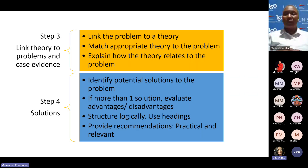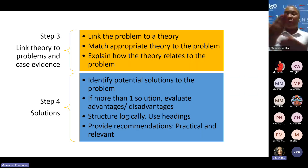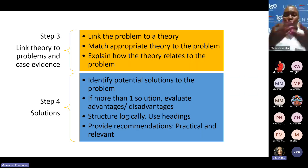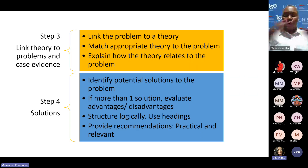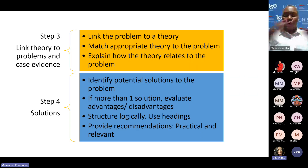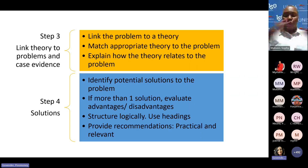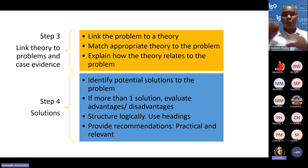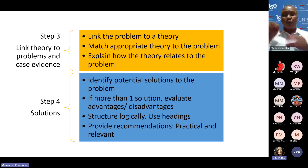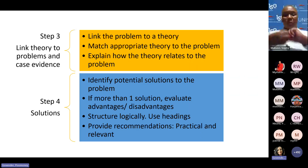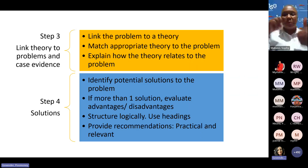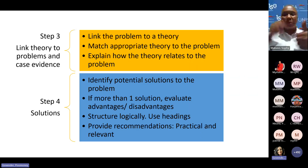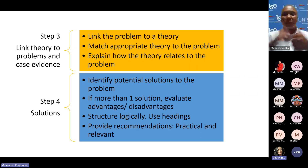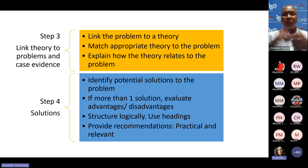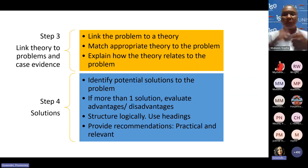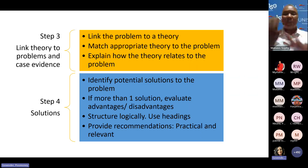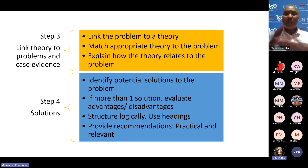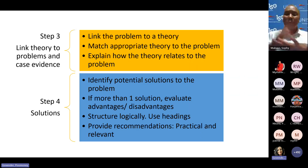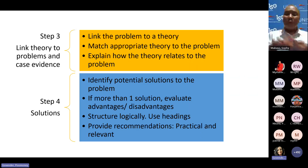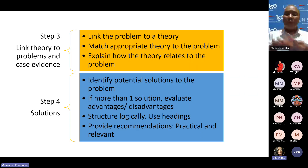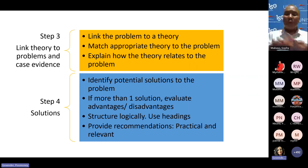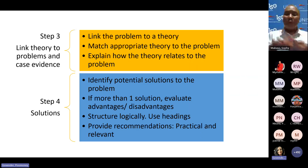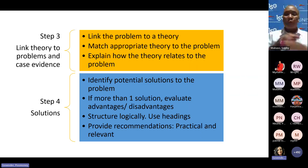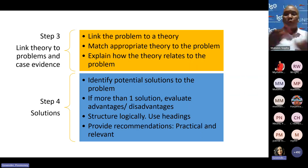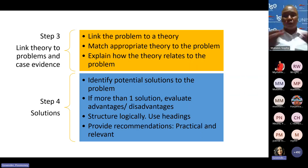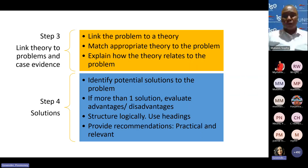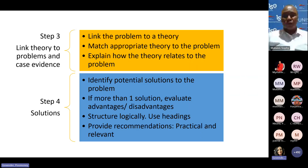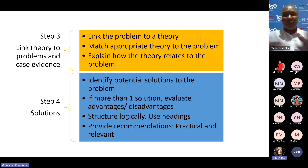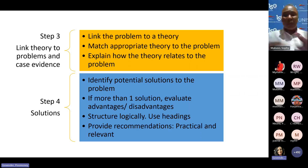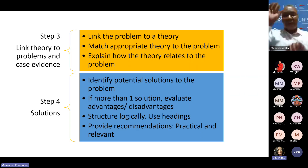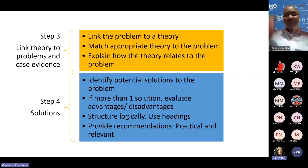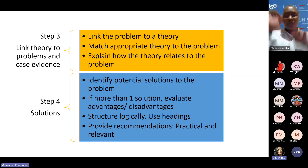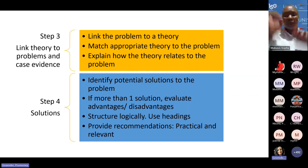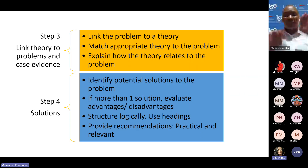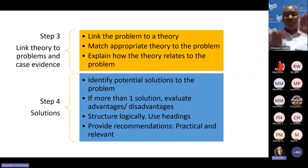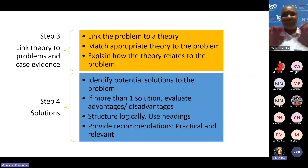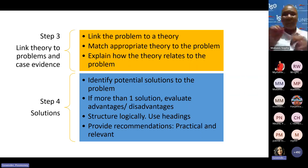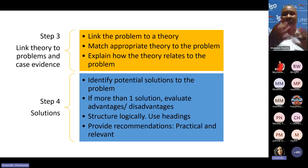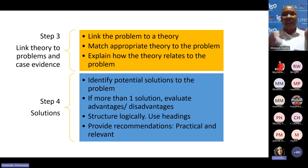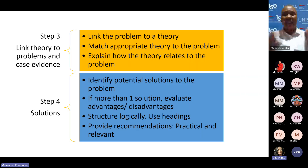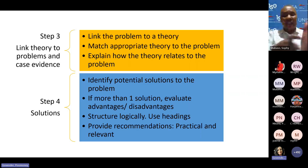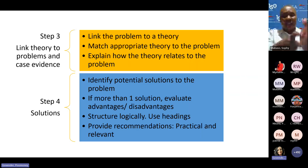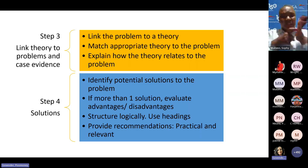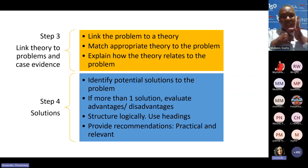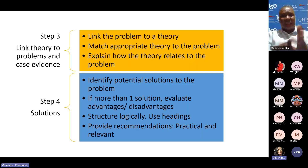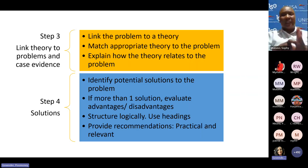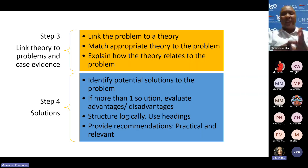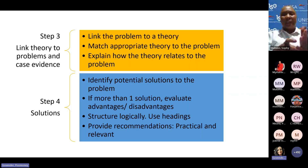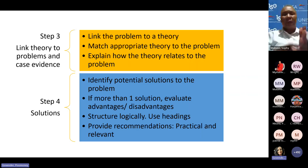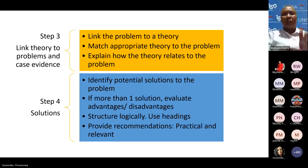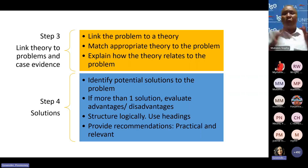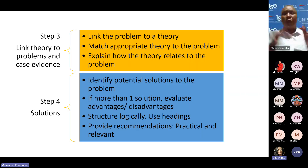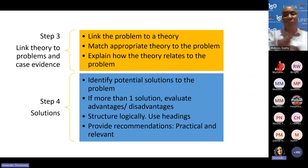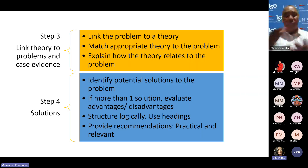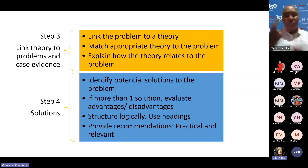problem. If there's more than one solution, evaluate the advantages and disadvantages, and then structure